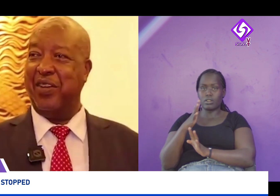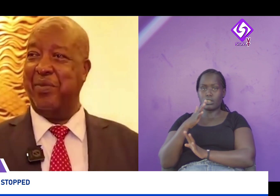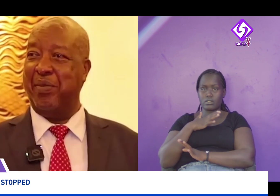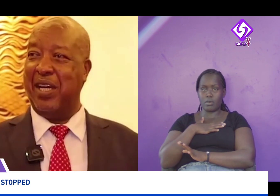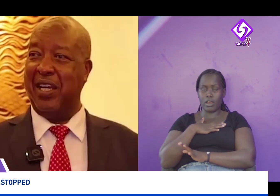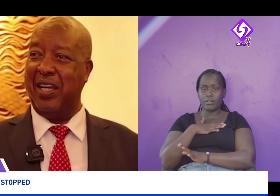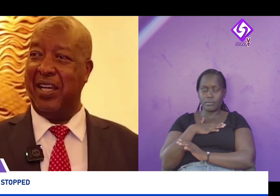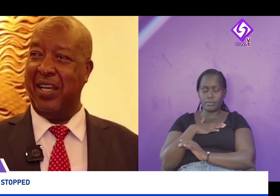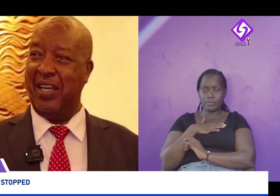my